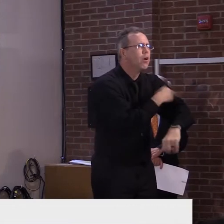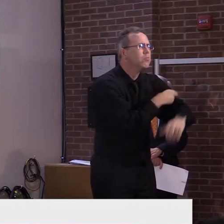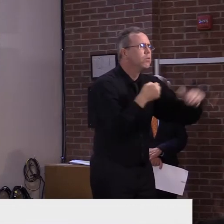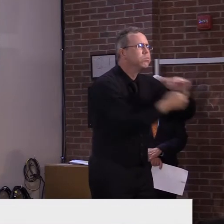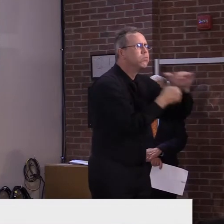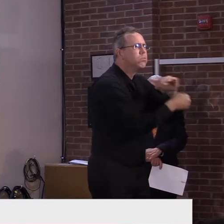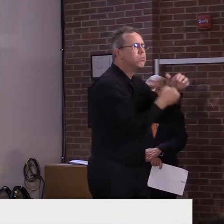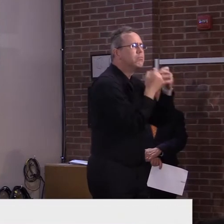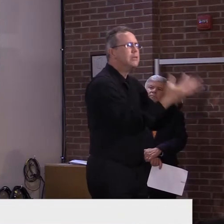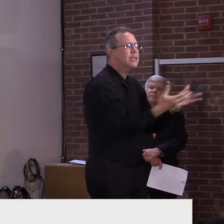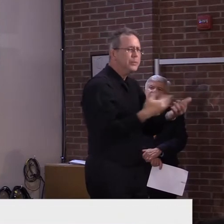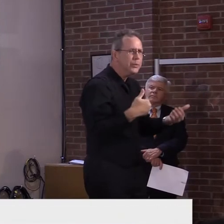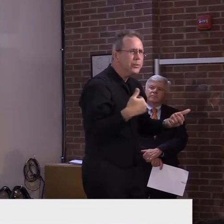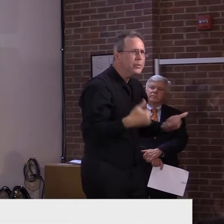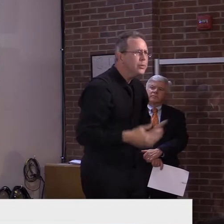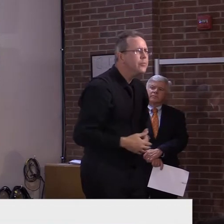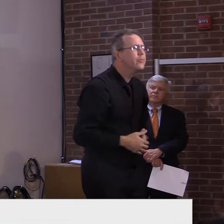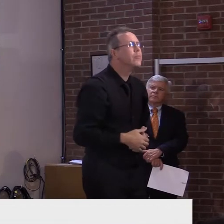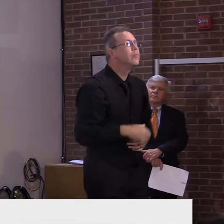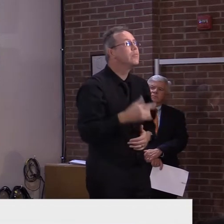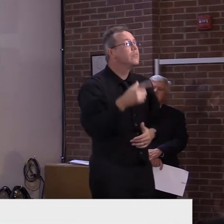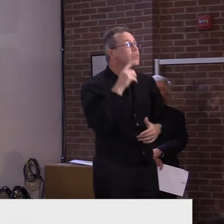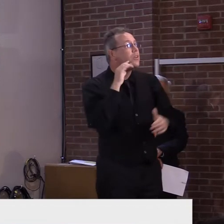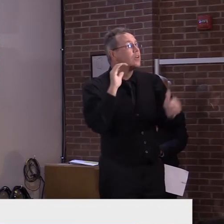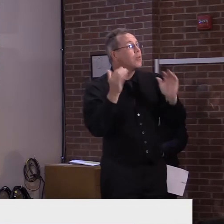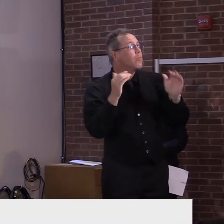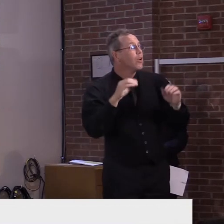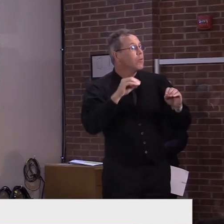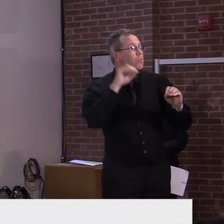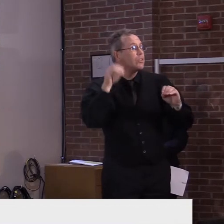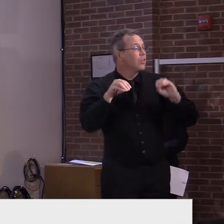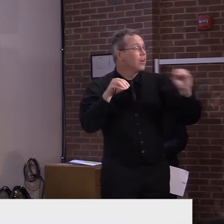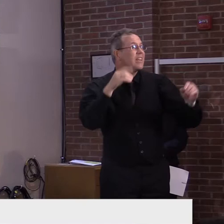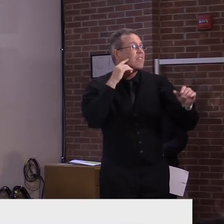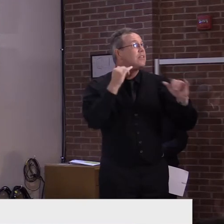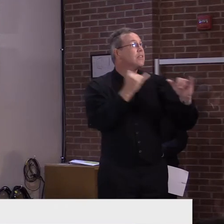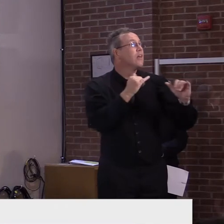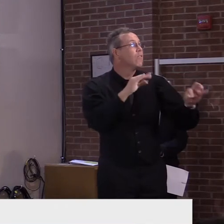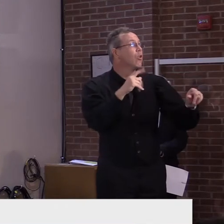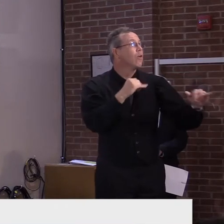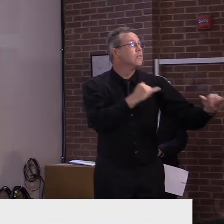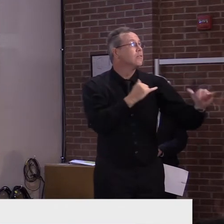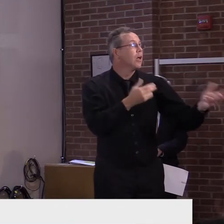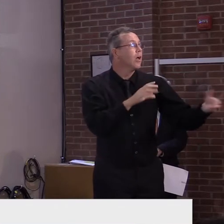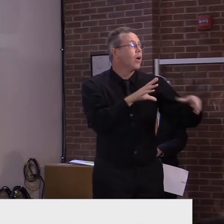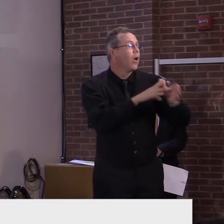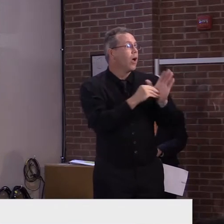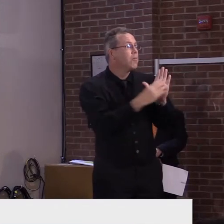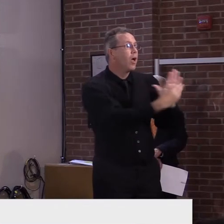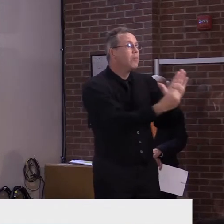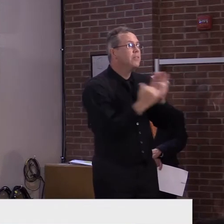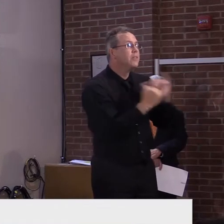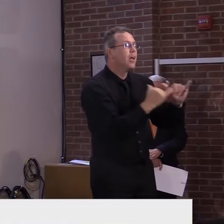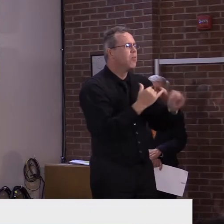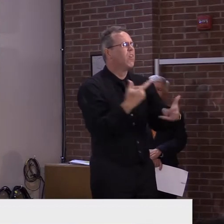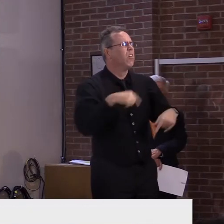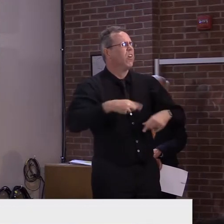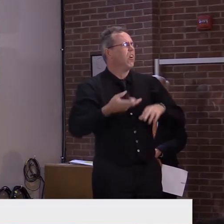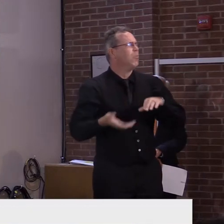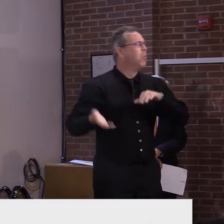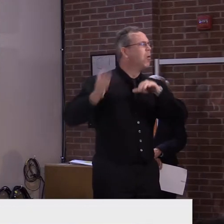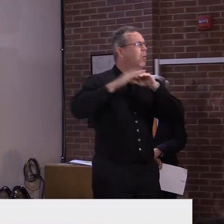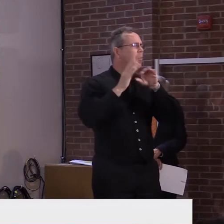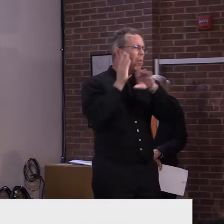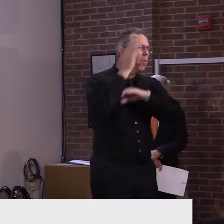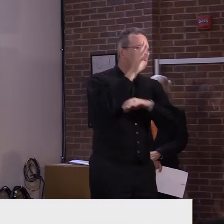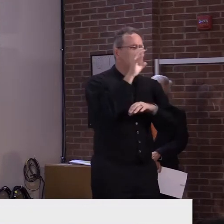Vermonters hospitalized instead of 28. But it's not just Florida.